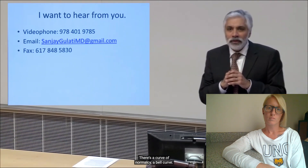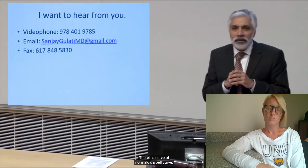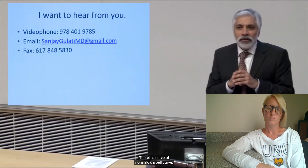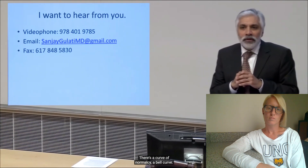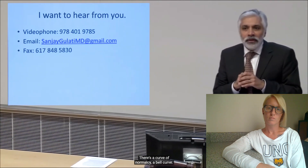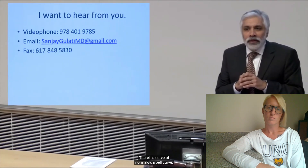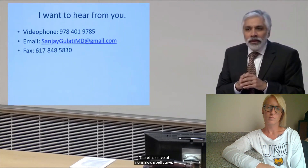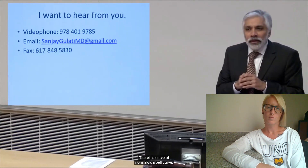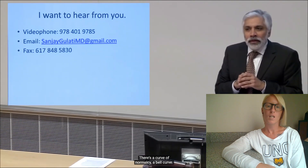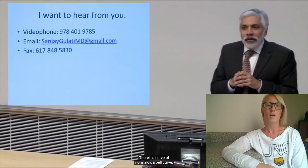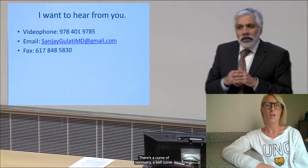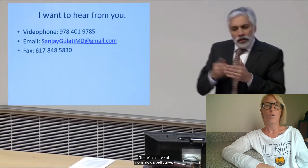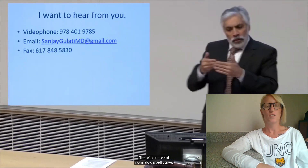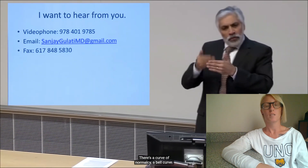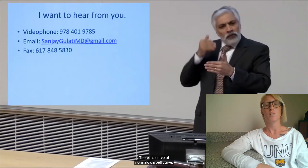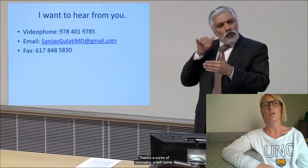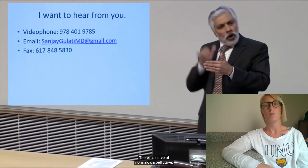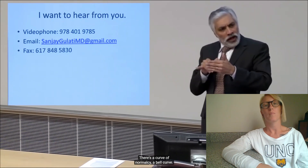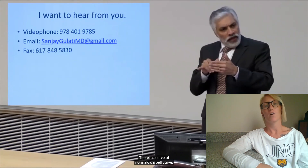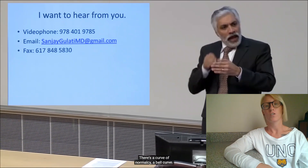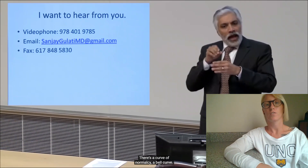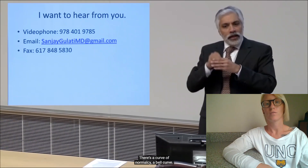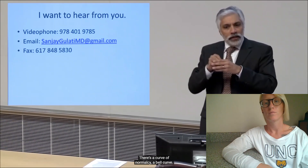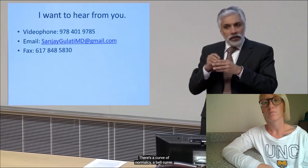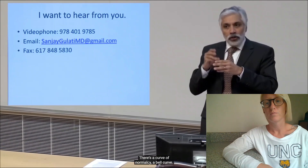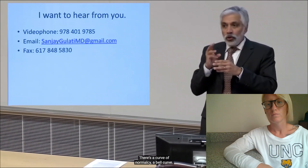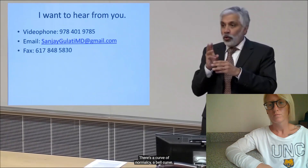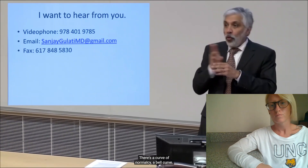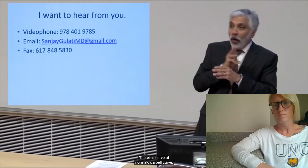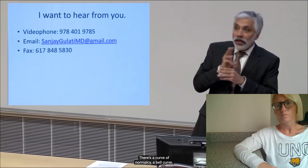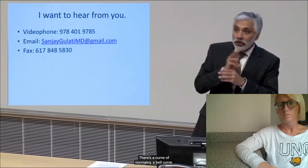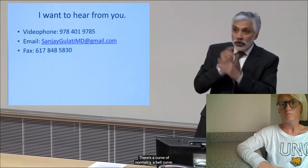a bell curve. Or this can be called a bell curve.